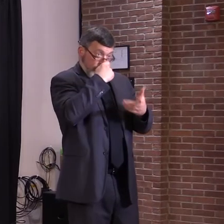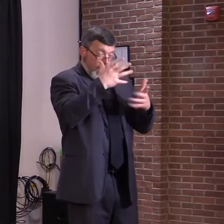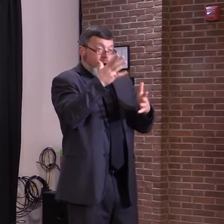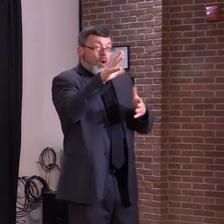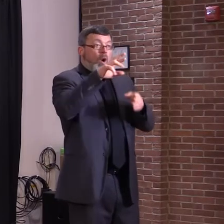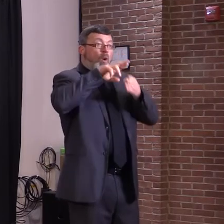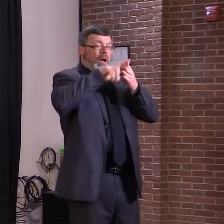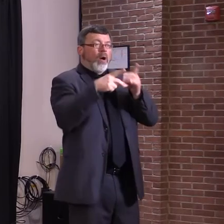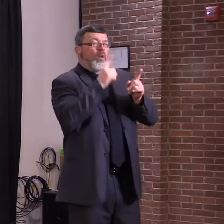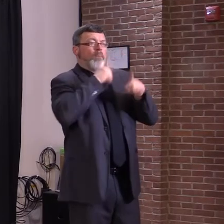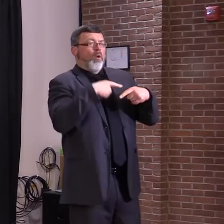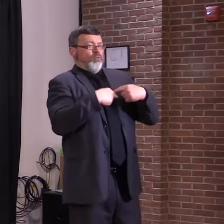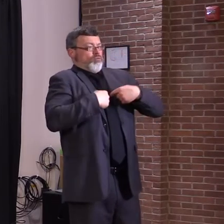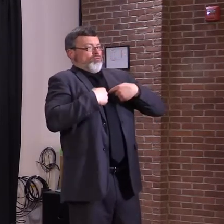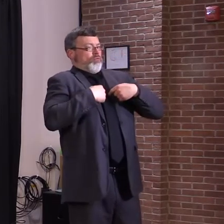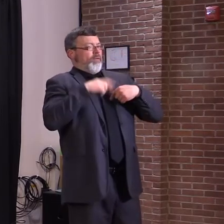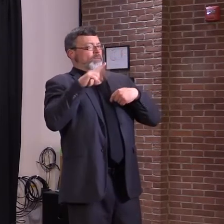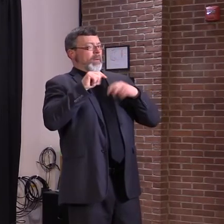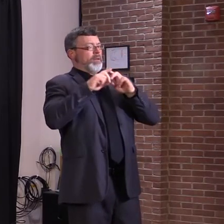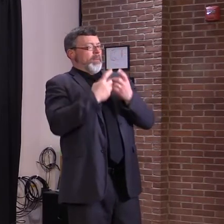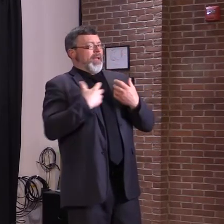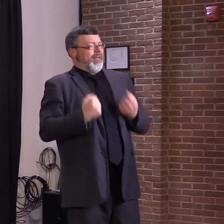that. All